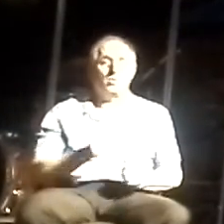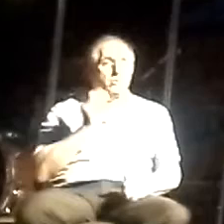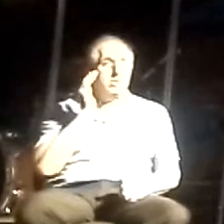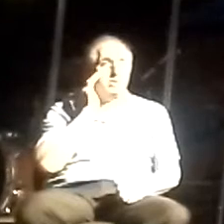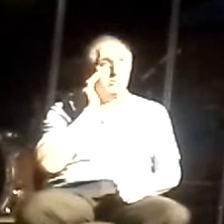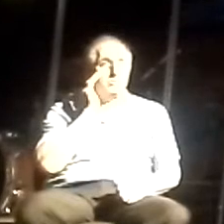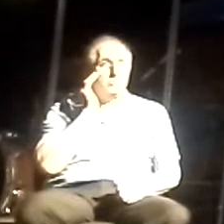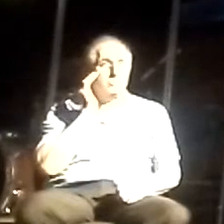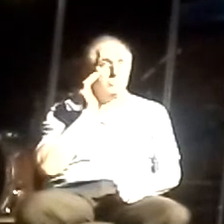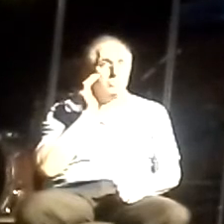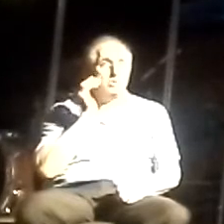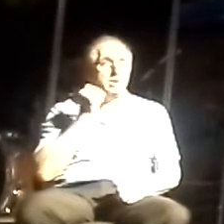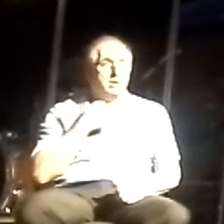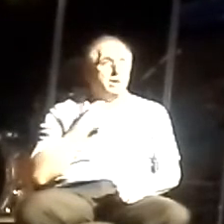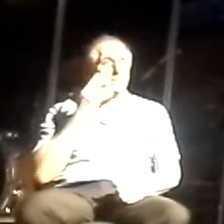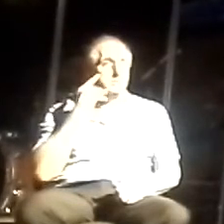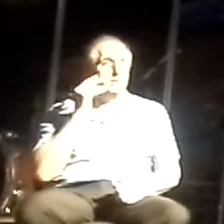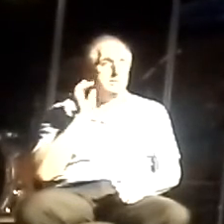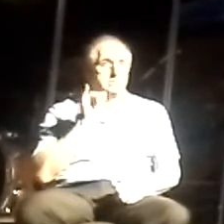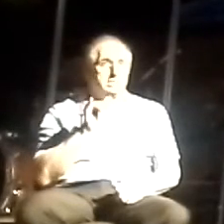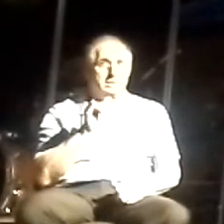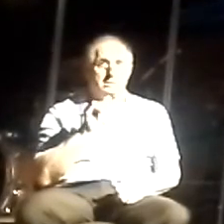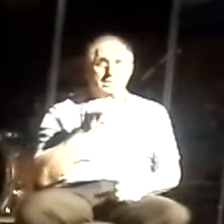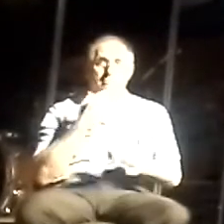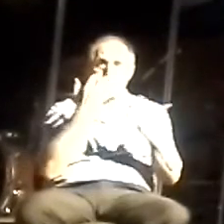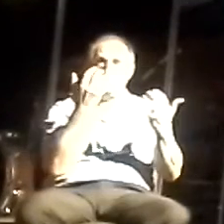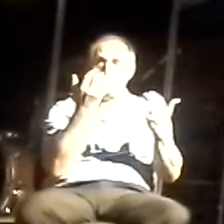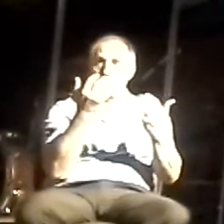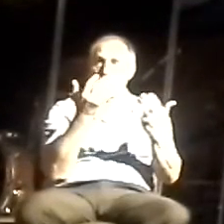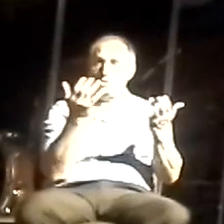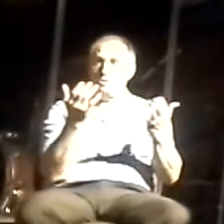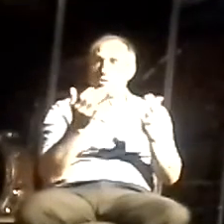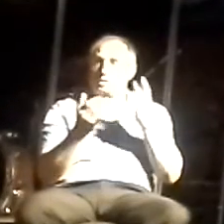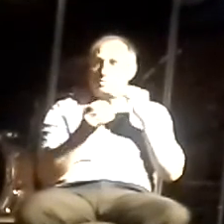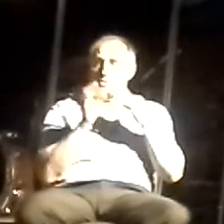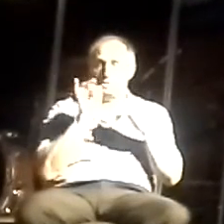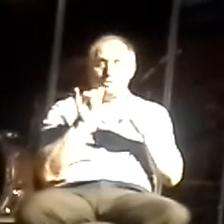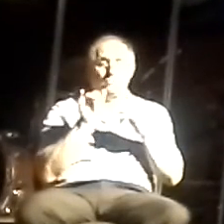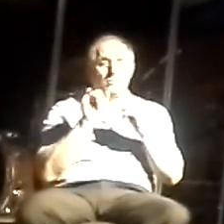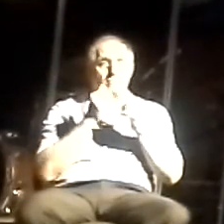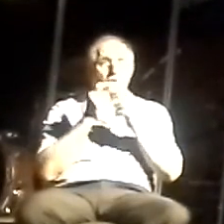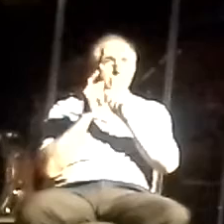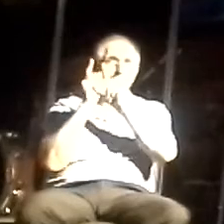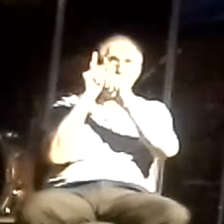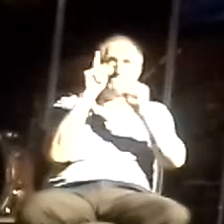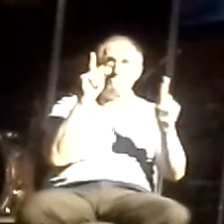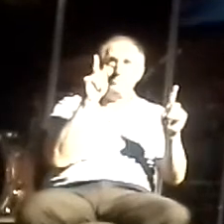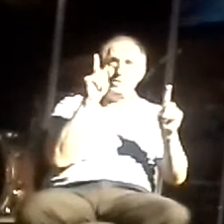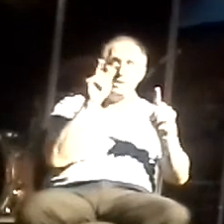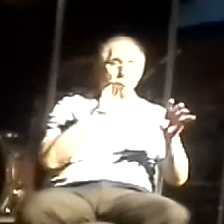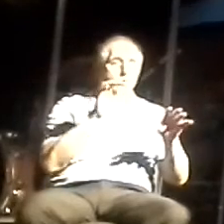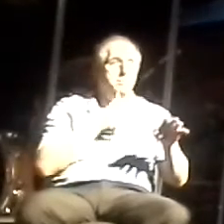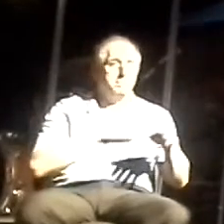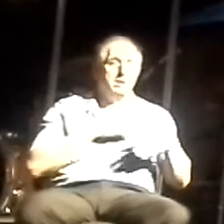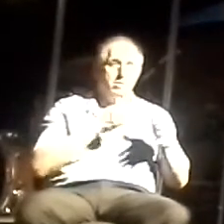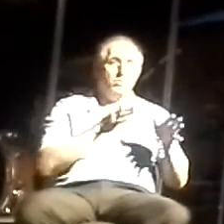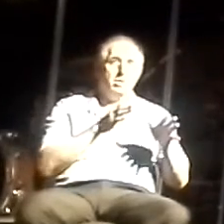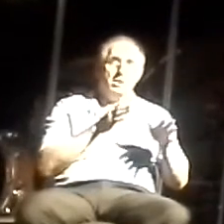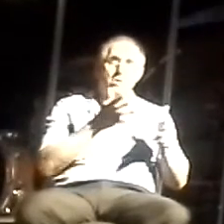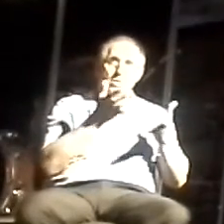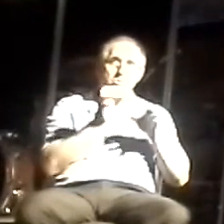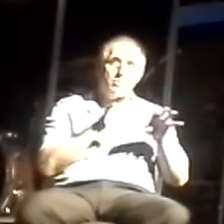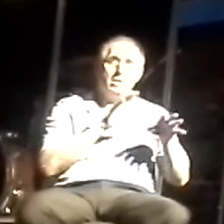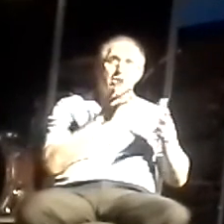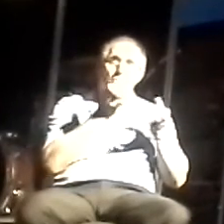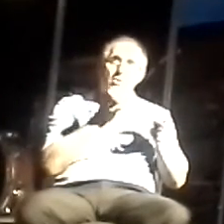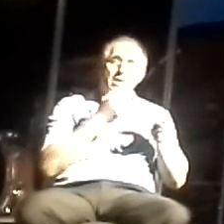that? I did it. Everybody sitting in this room has done it. We've all walked away, wandered away. I do it my way. I want to do what I want